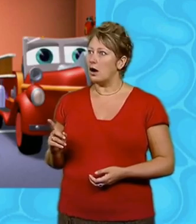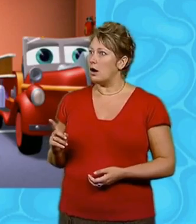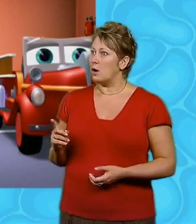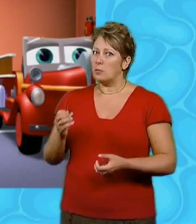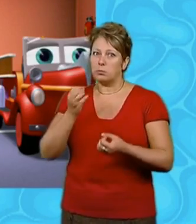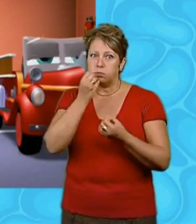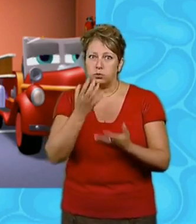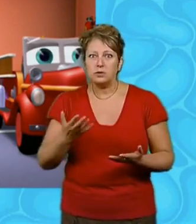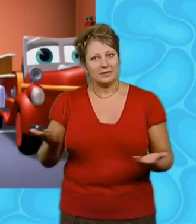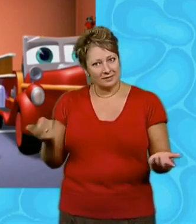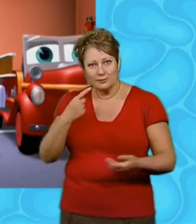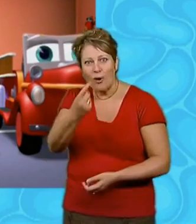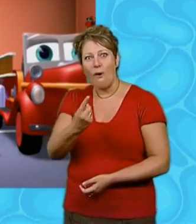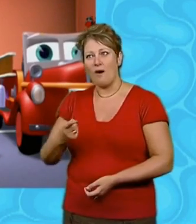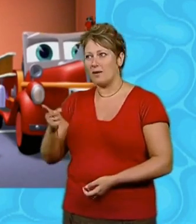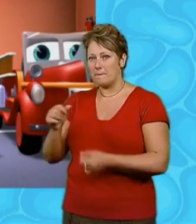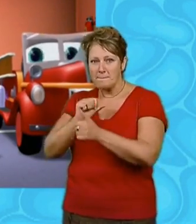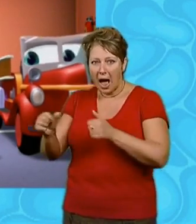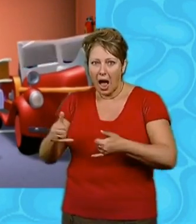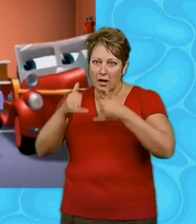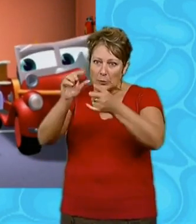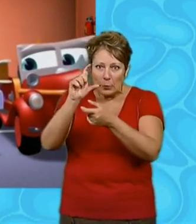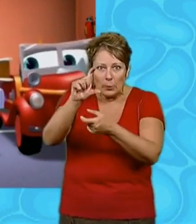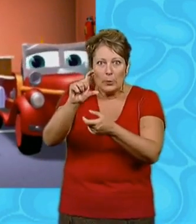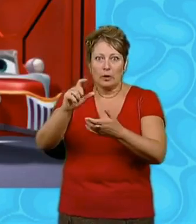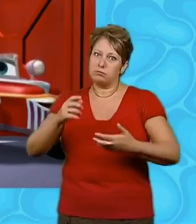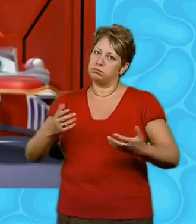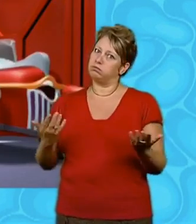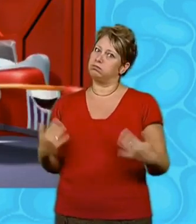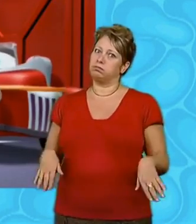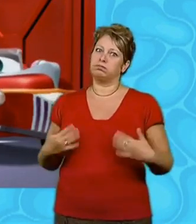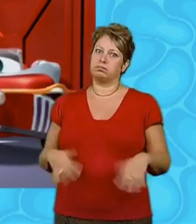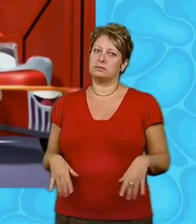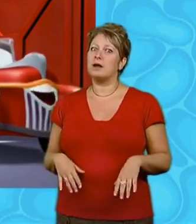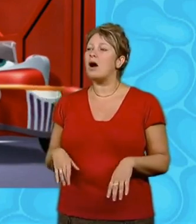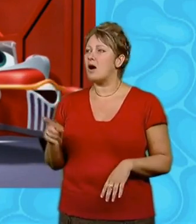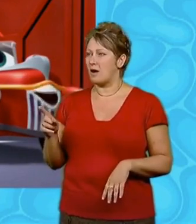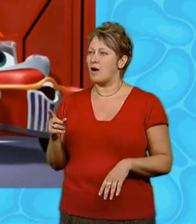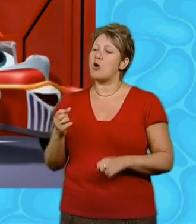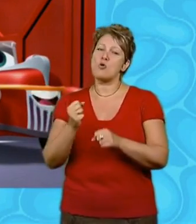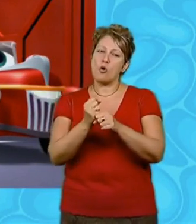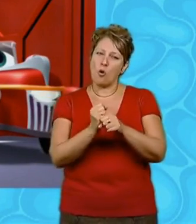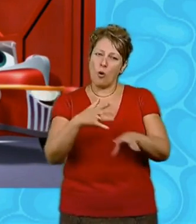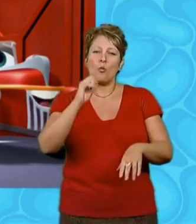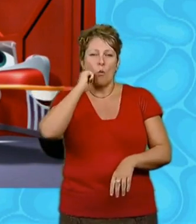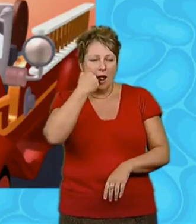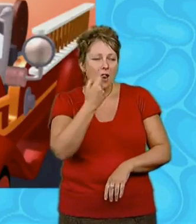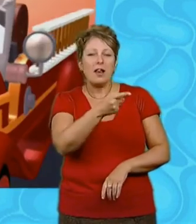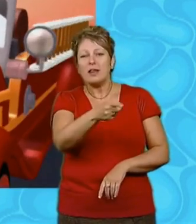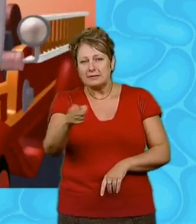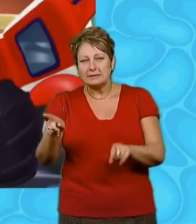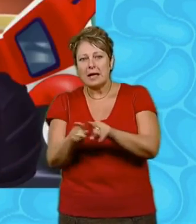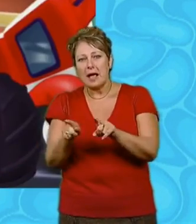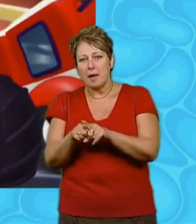What did I tell you? Isn't that the best award you've ever seen? Oh, I'm sure you'll all get your own golden spark plugs when you're